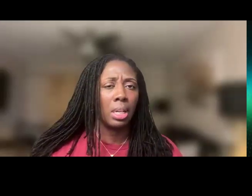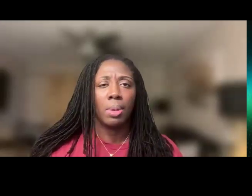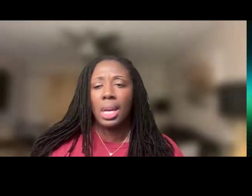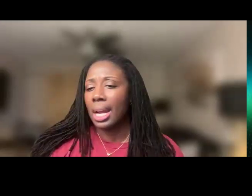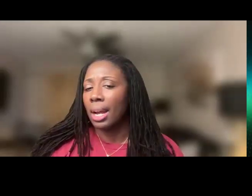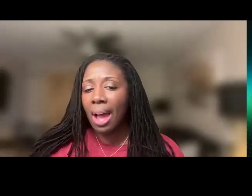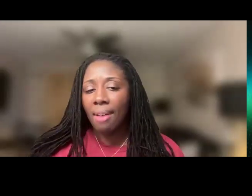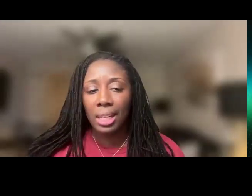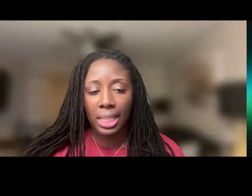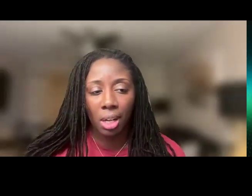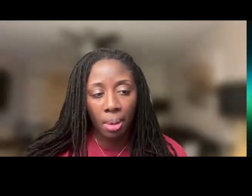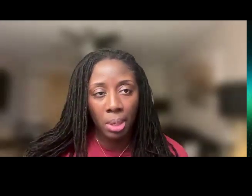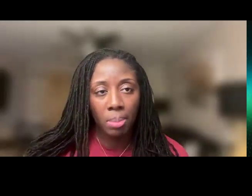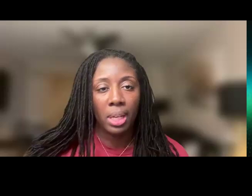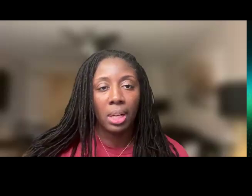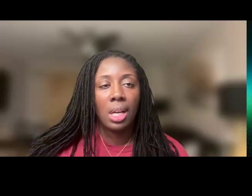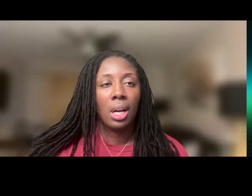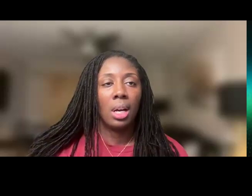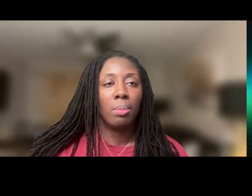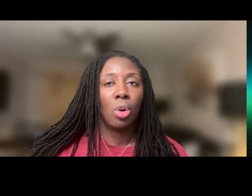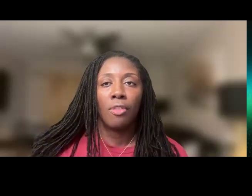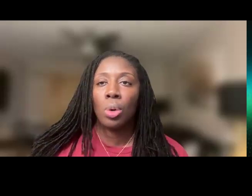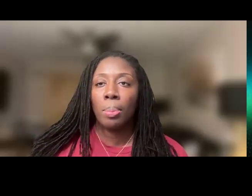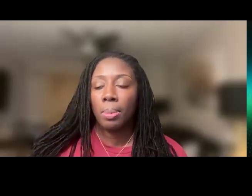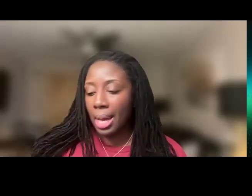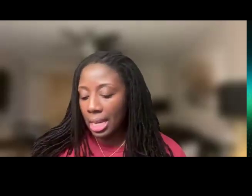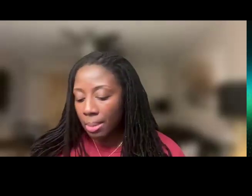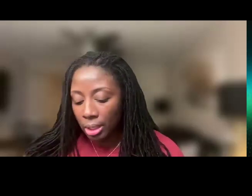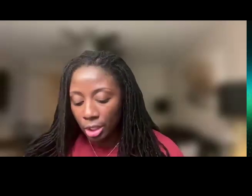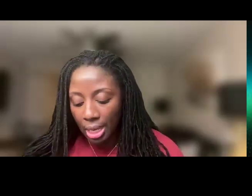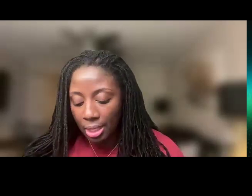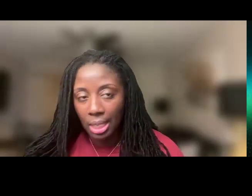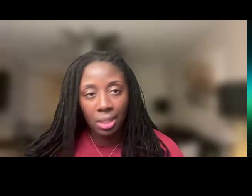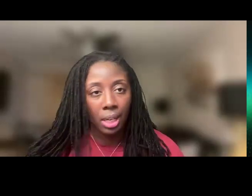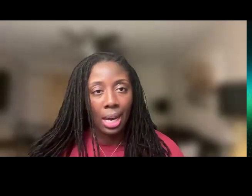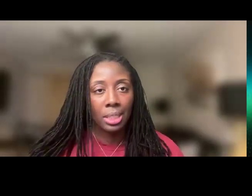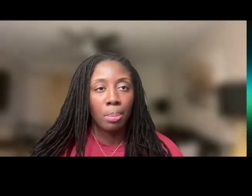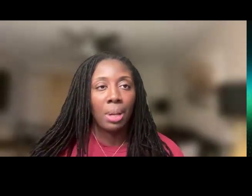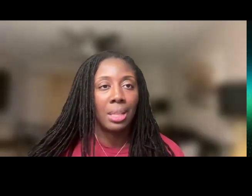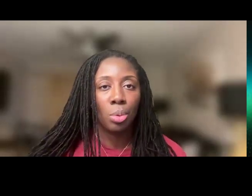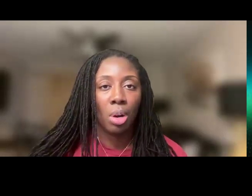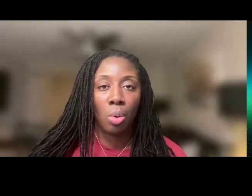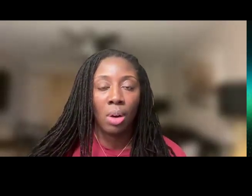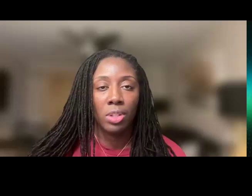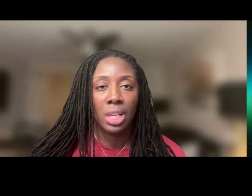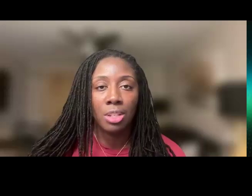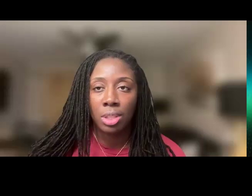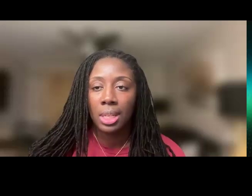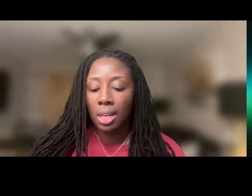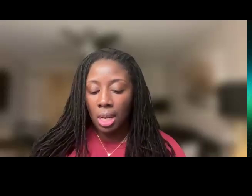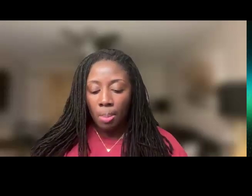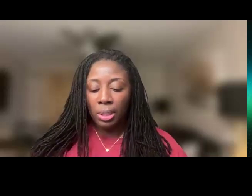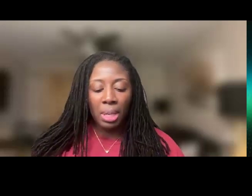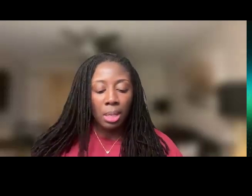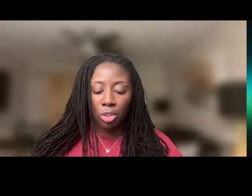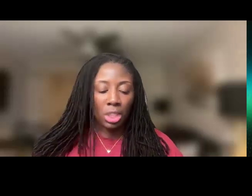Disability Meetup. And I don't have that link on me, but Laura, if you want to put my email address in there, I can supply that to whoever is